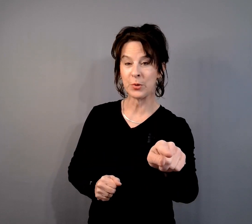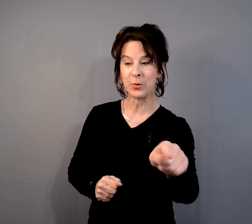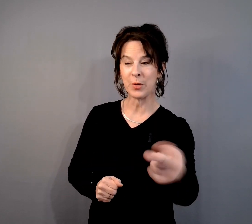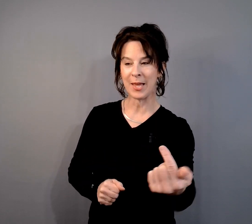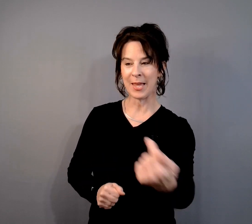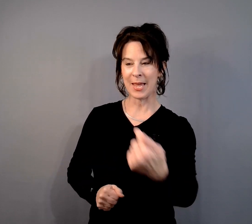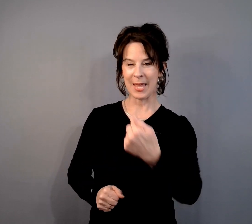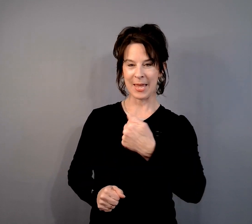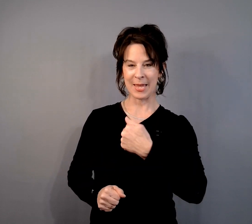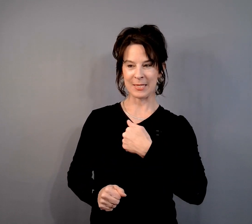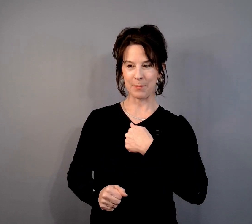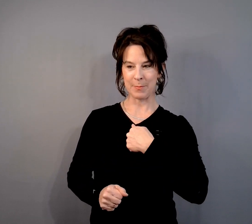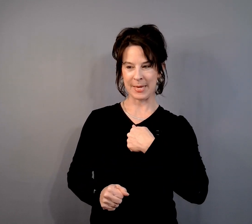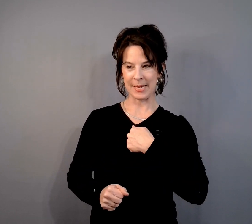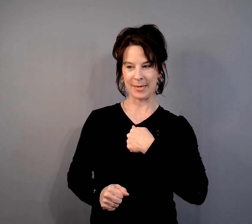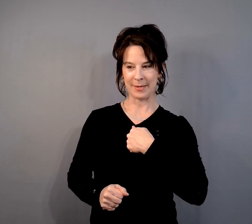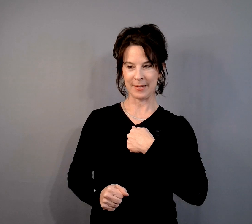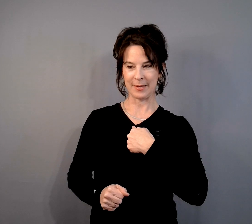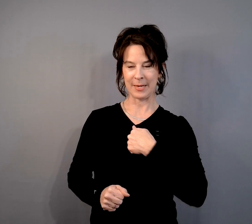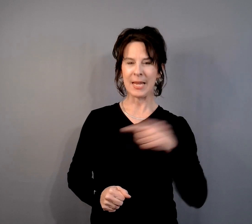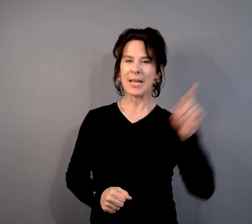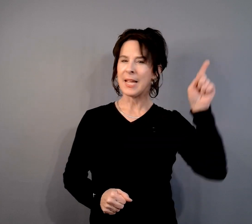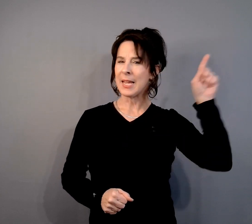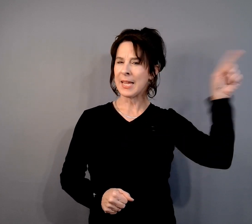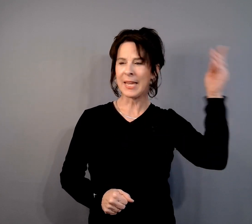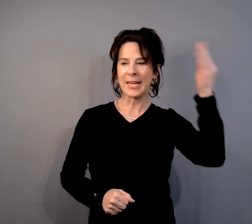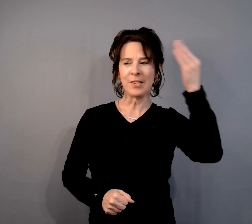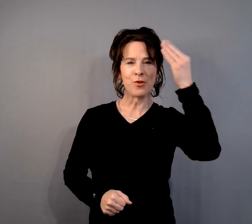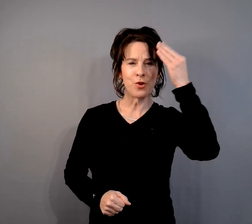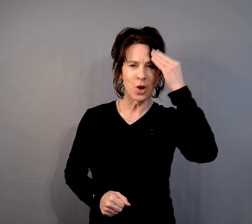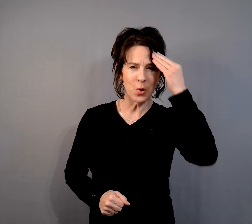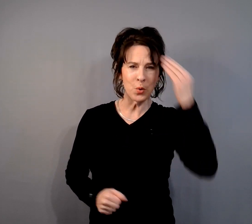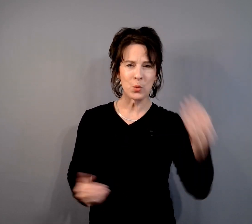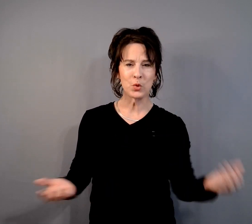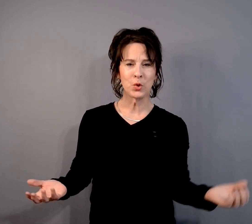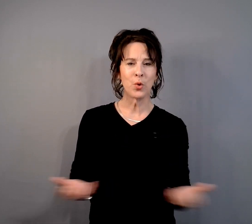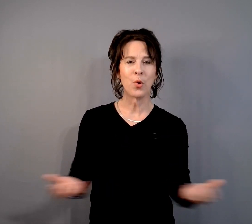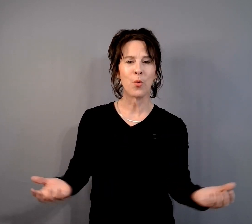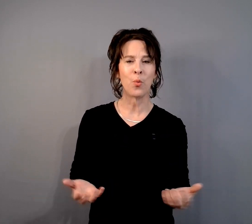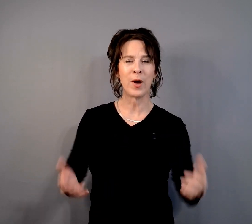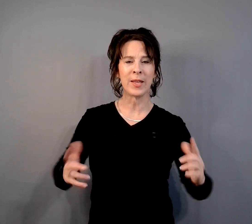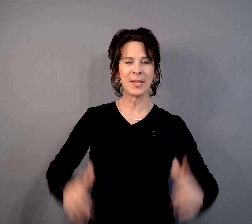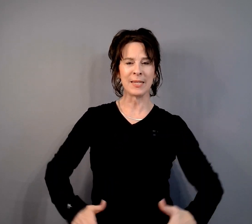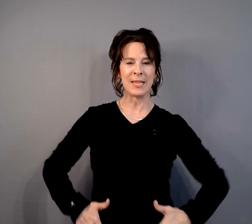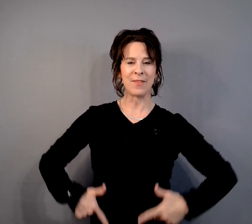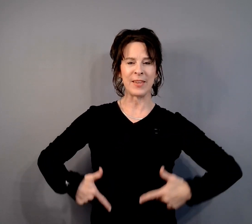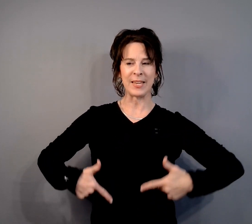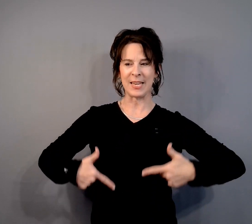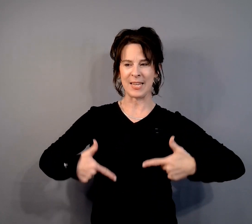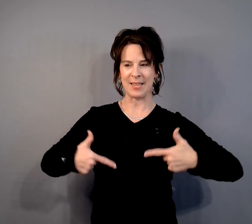you and me. He knows what living